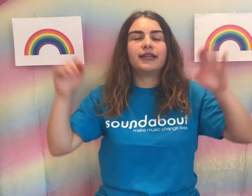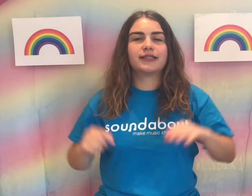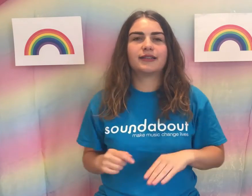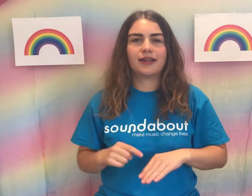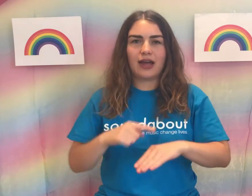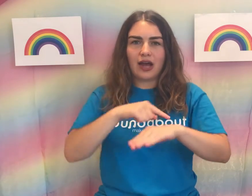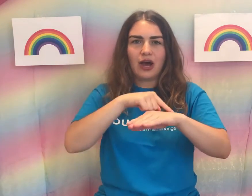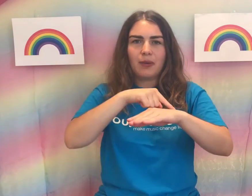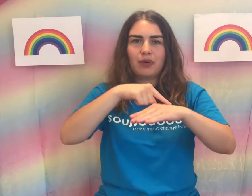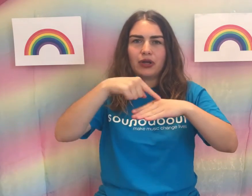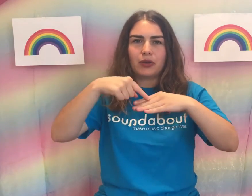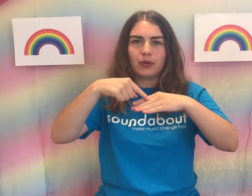skies are blue,